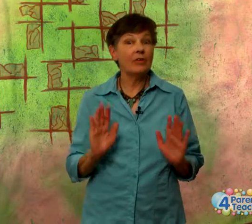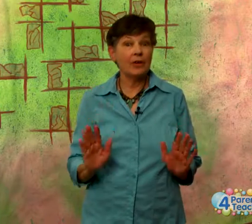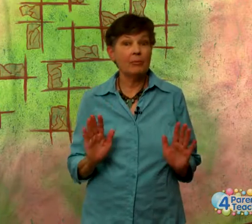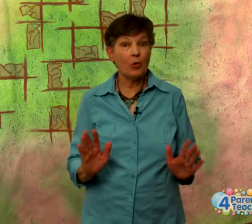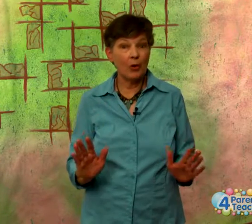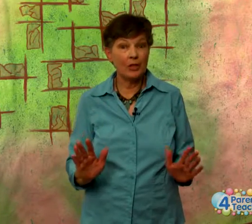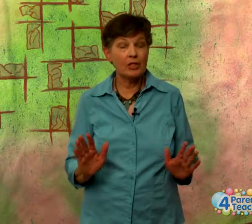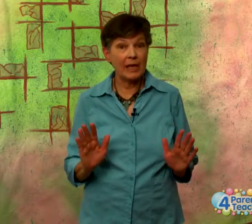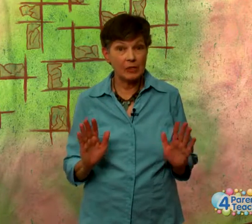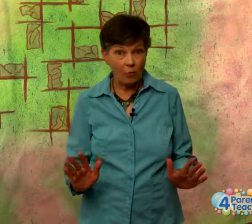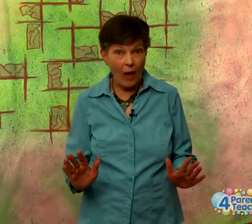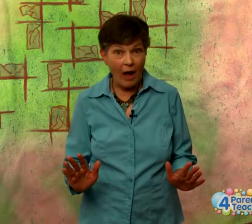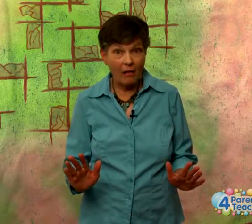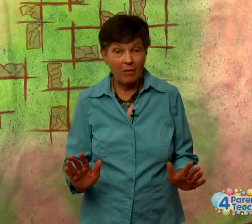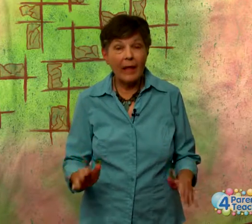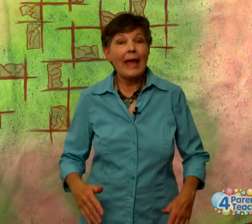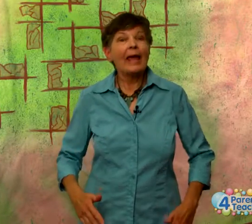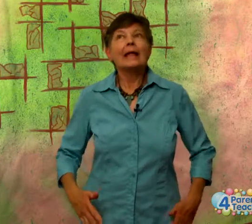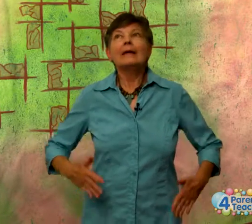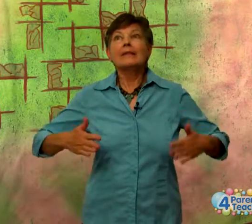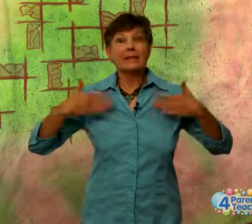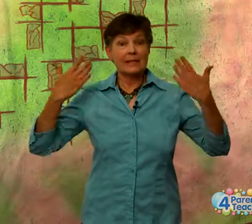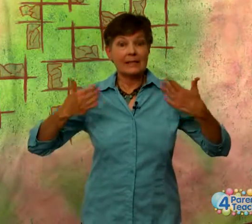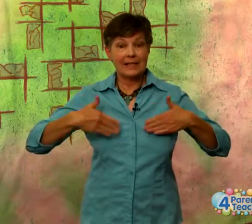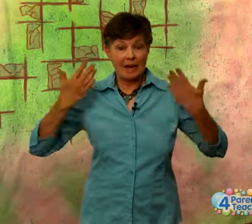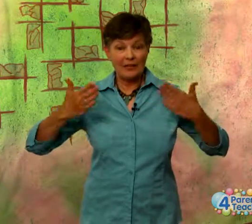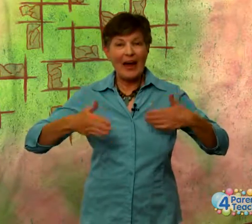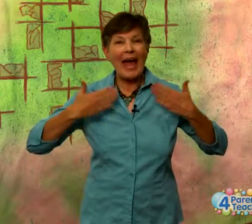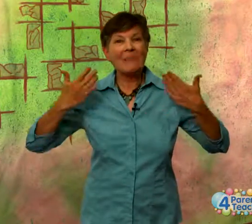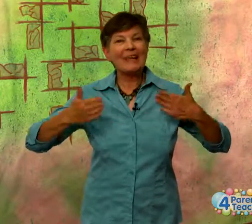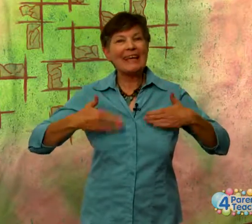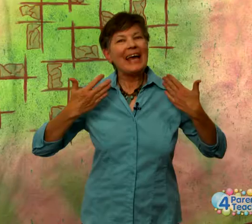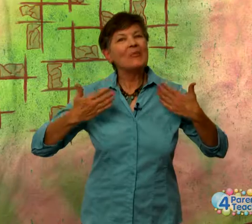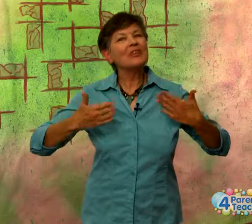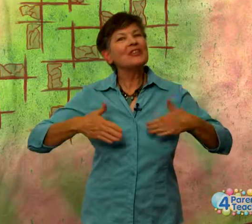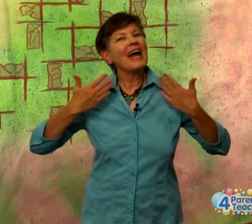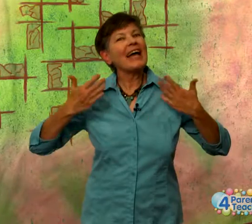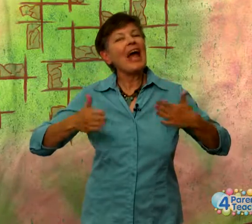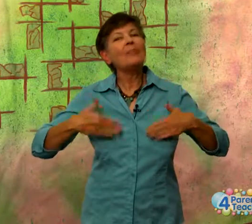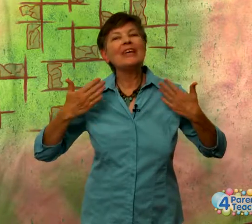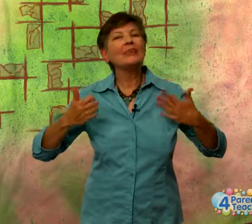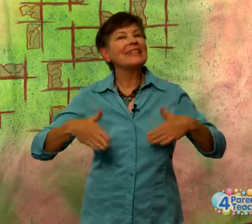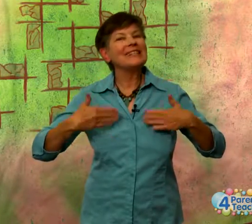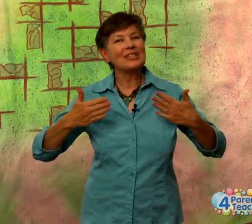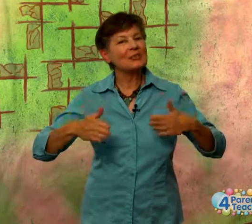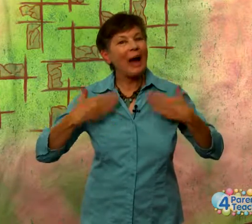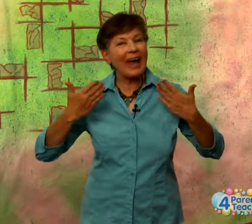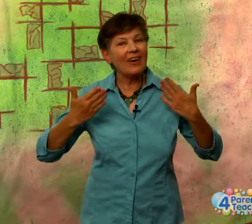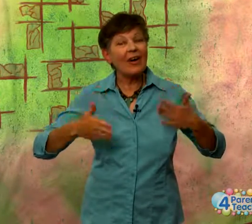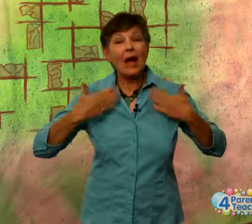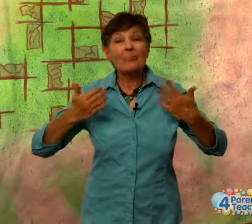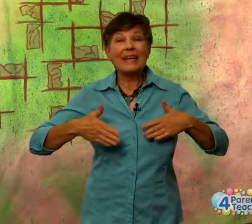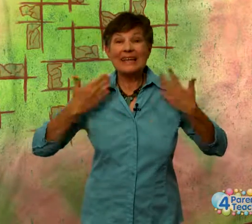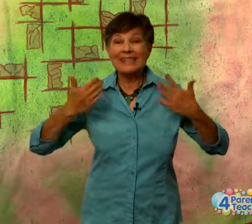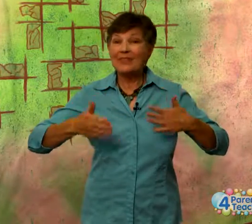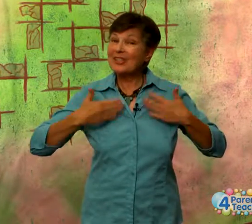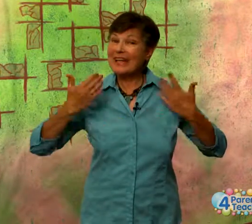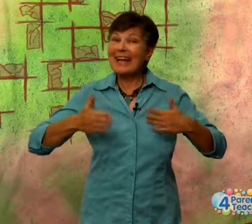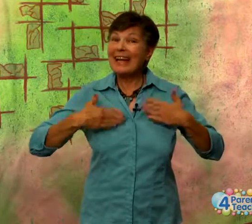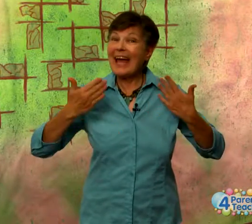very important as well. This is a sign for happy. And when you sign happy, you need to smile. Because if you're signing